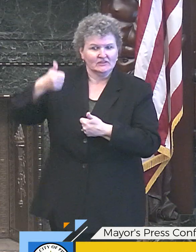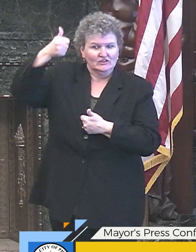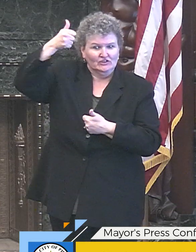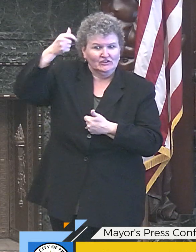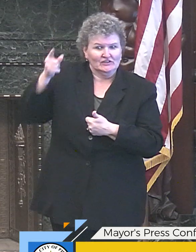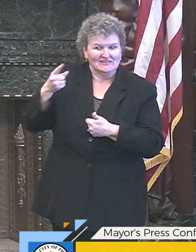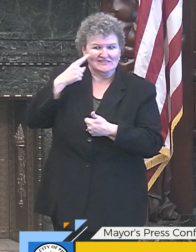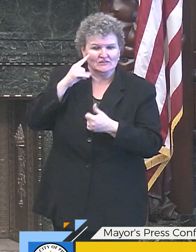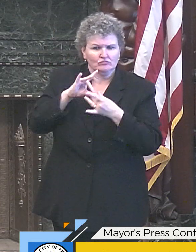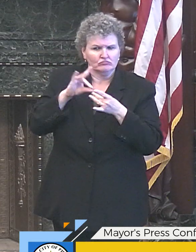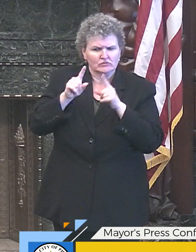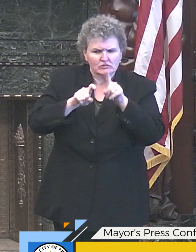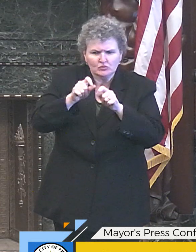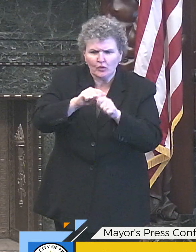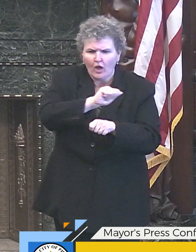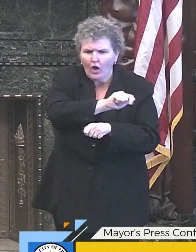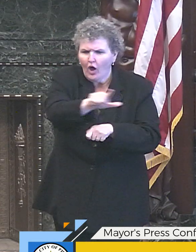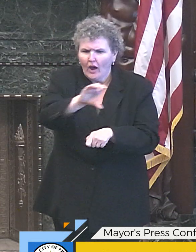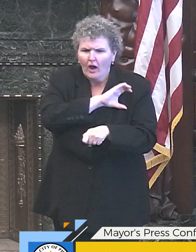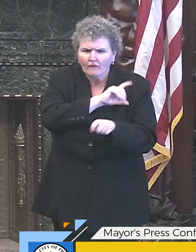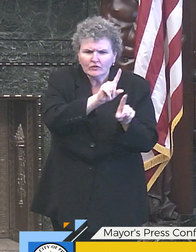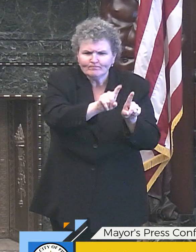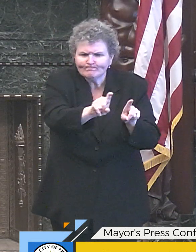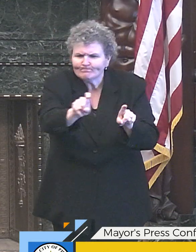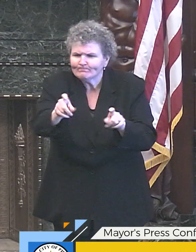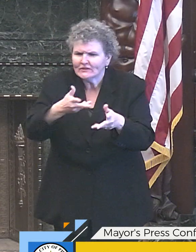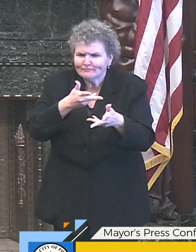of her police officers about how they should interact with